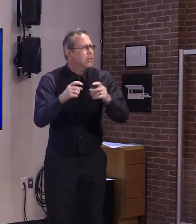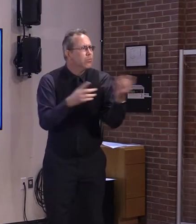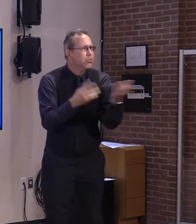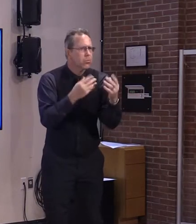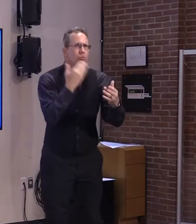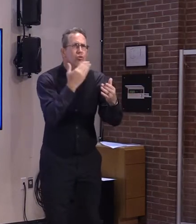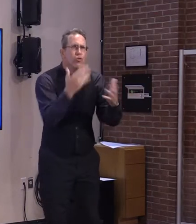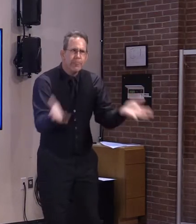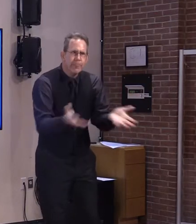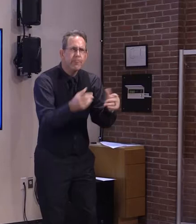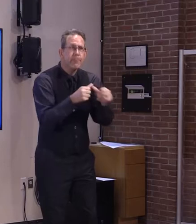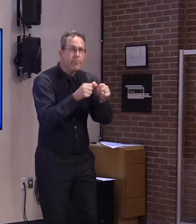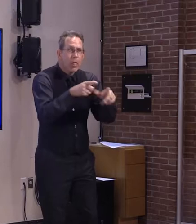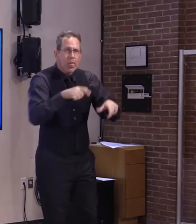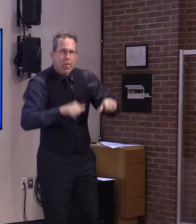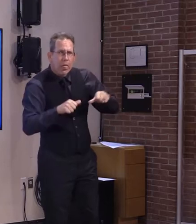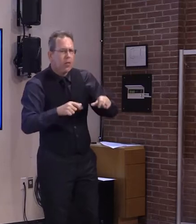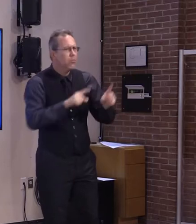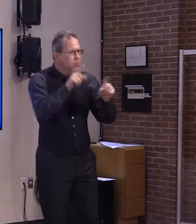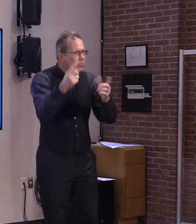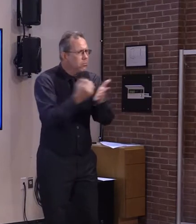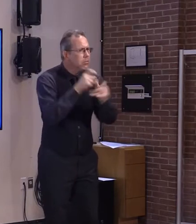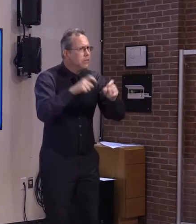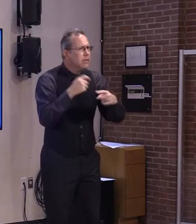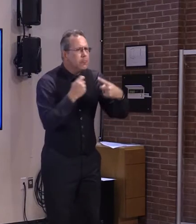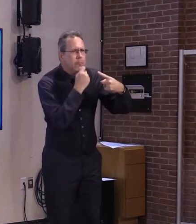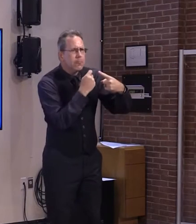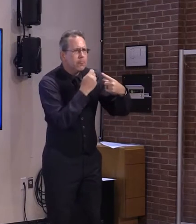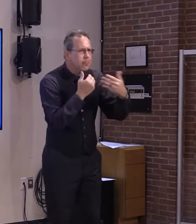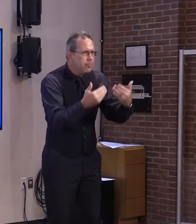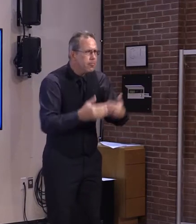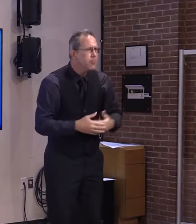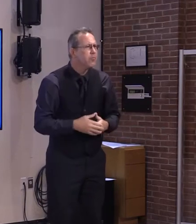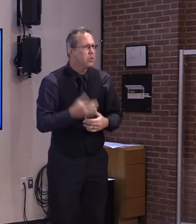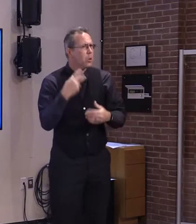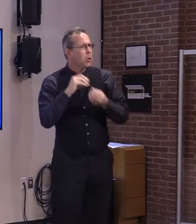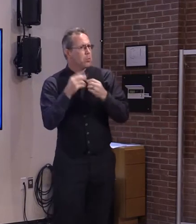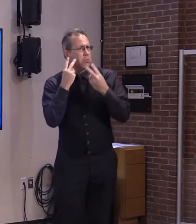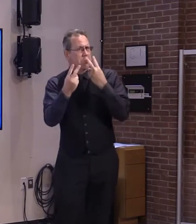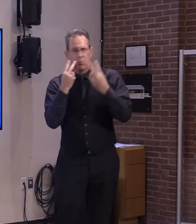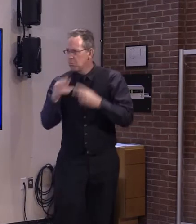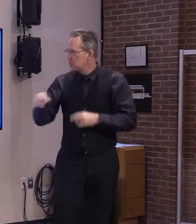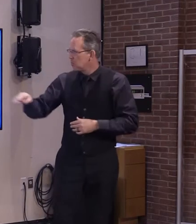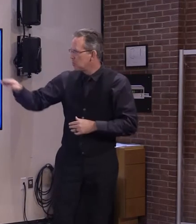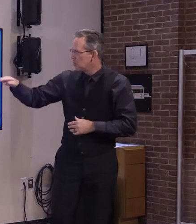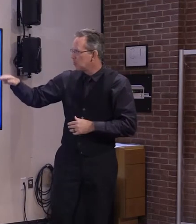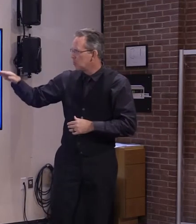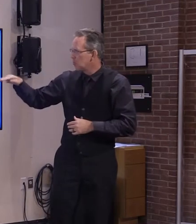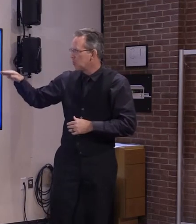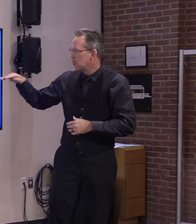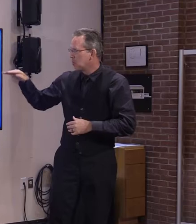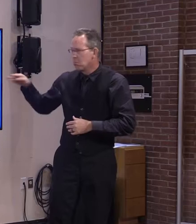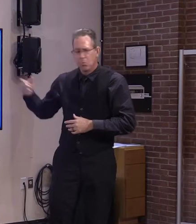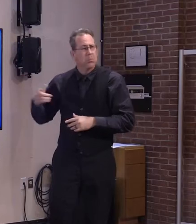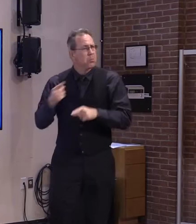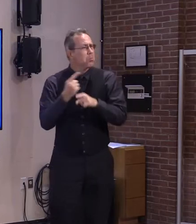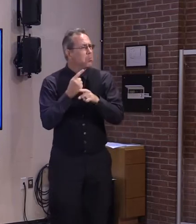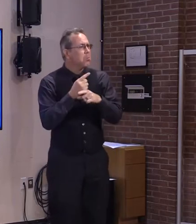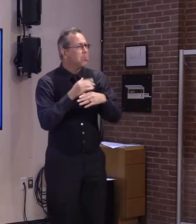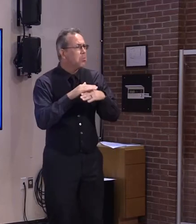to get the cases that we have here in Vermont. Gives us confidence that we're picking up a lot of the cases that maybe other states are